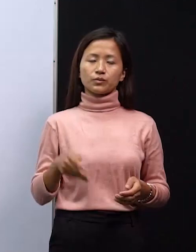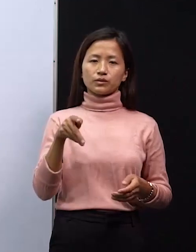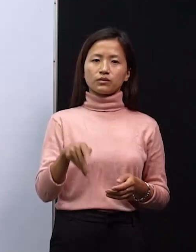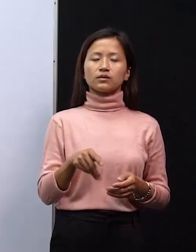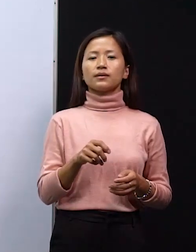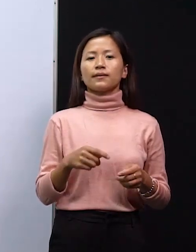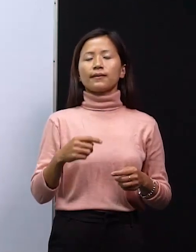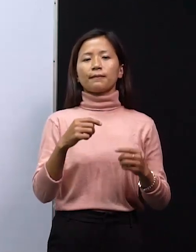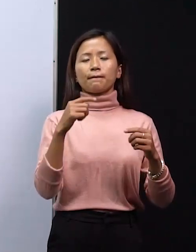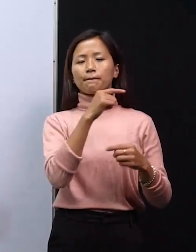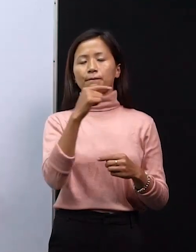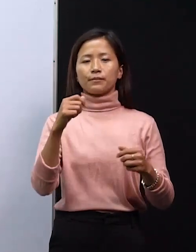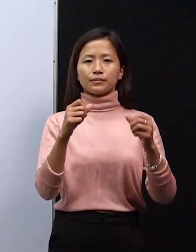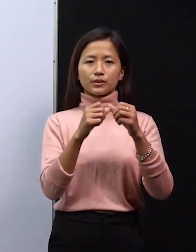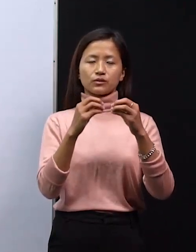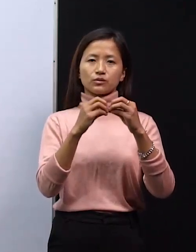power 4.